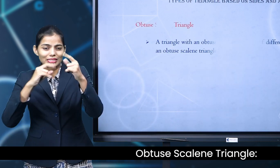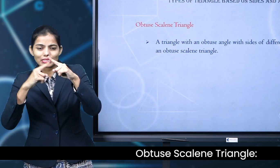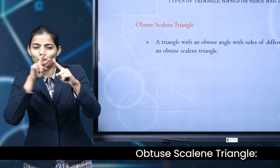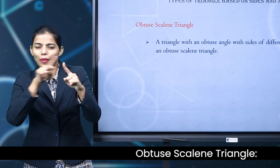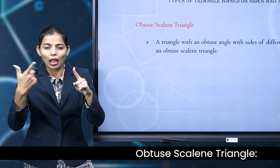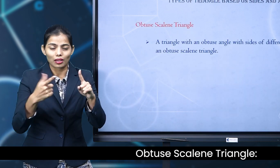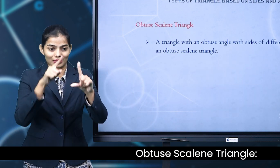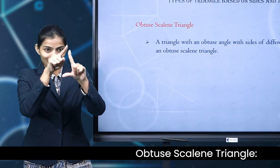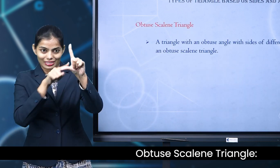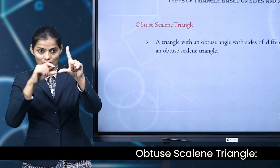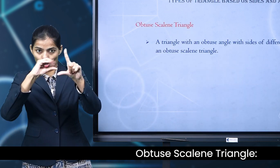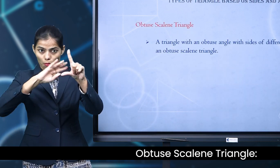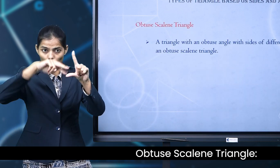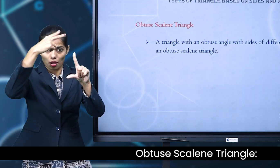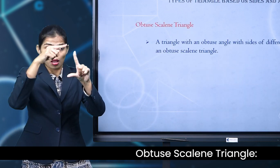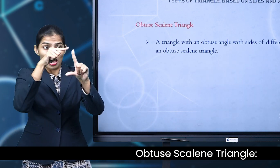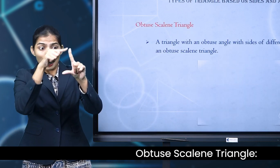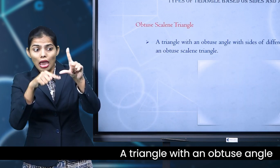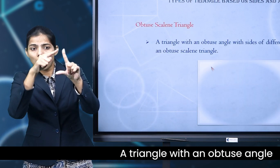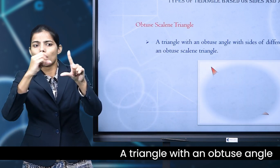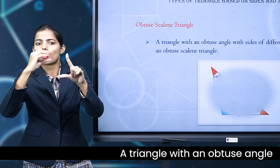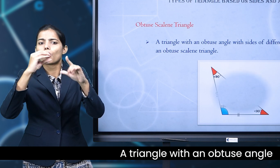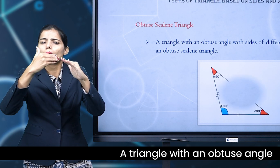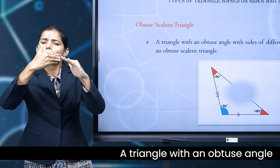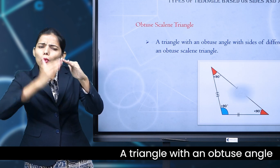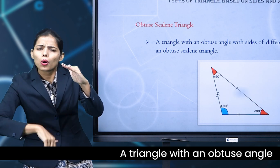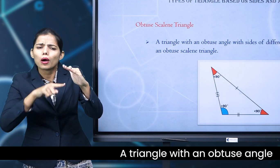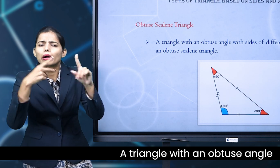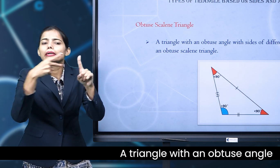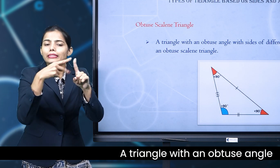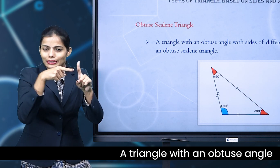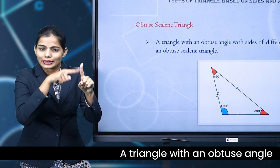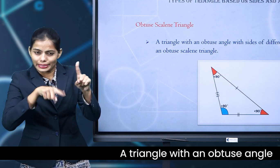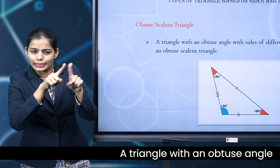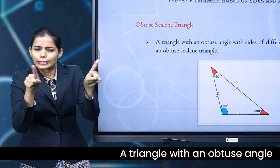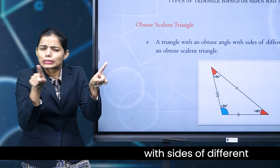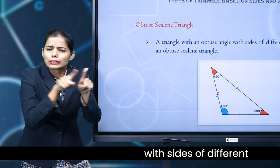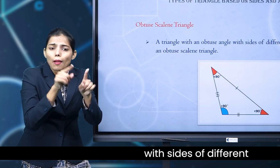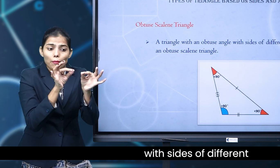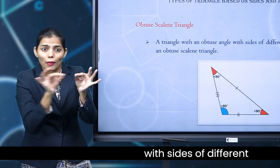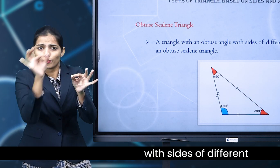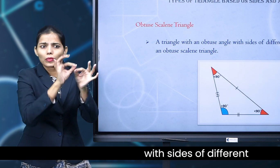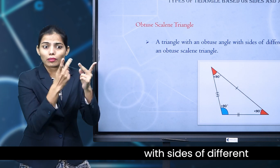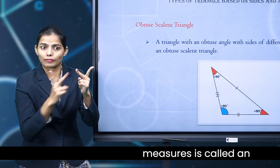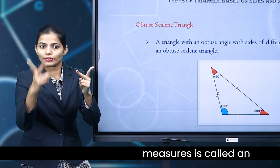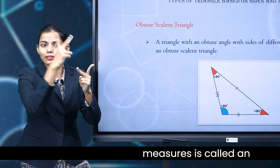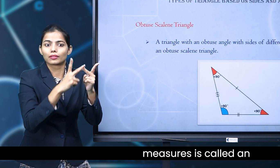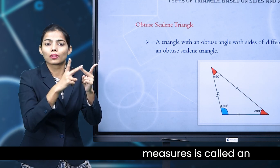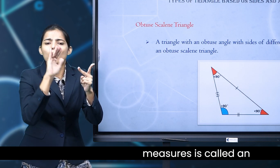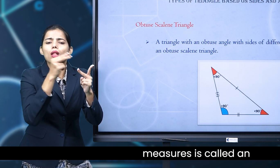Obtuse scalene triangle. A triangle with an obtuse angle with sides of different measures is called